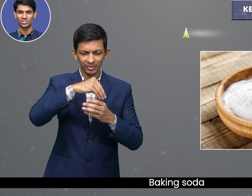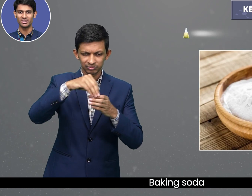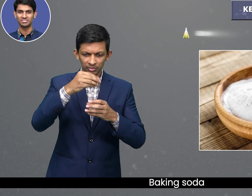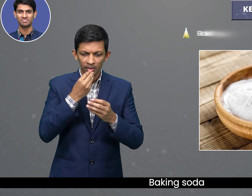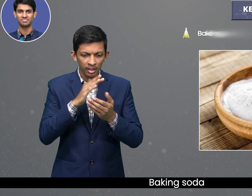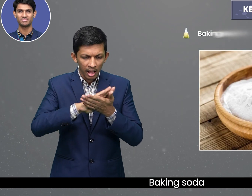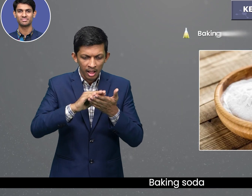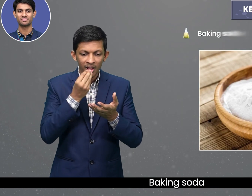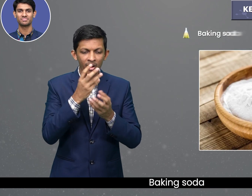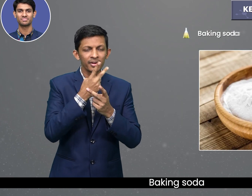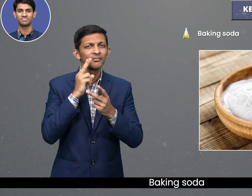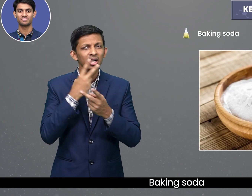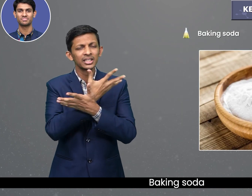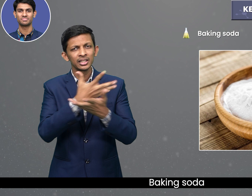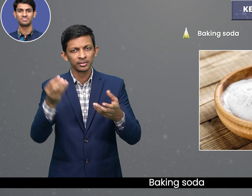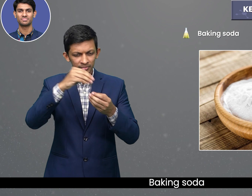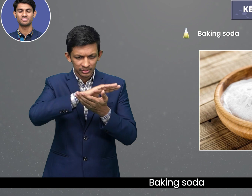baking soda,